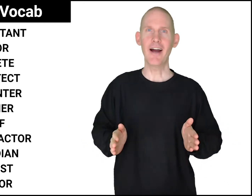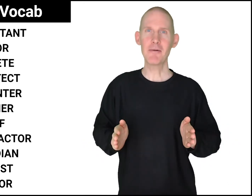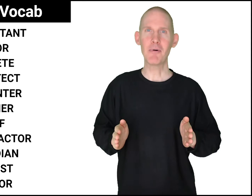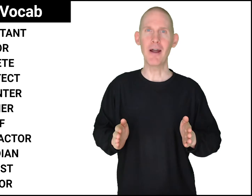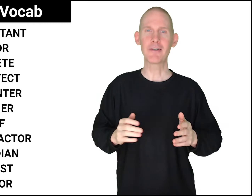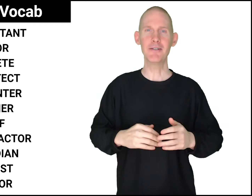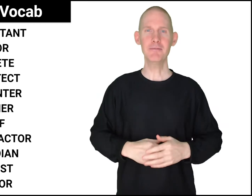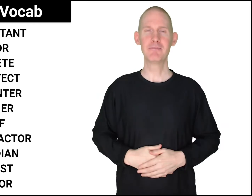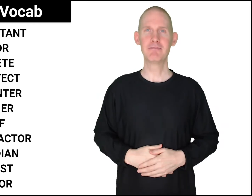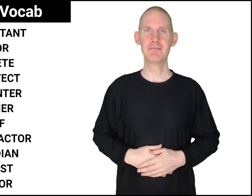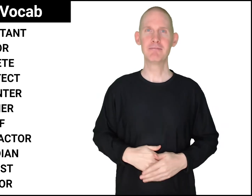chiropractor,